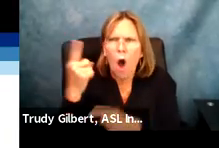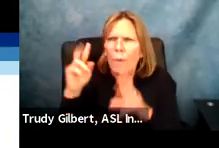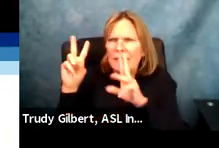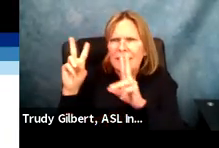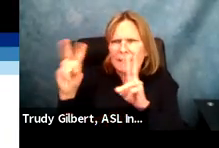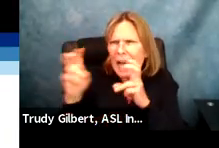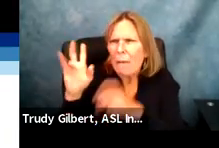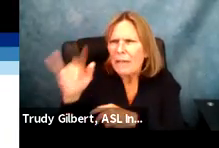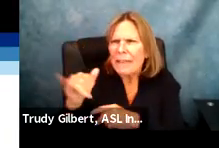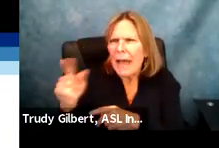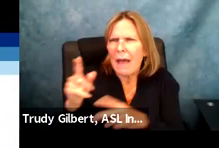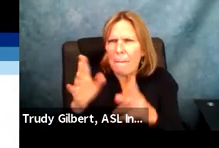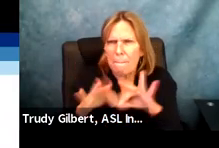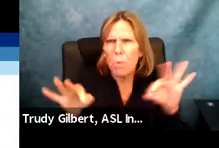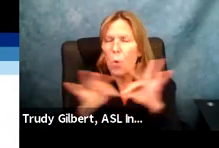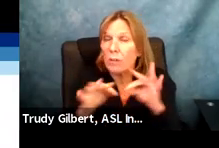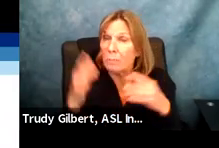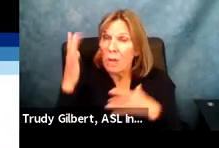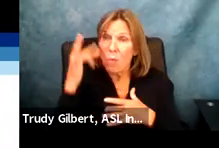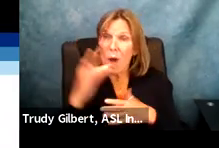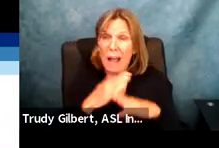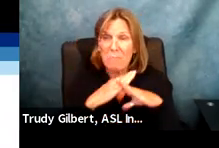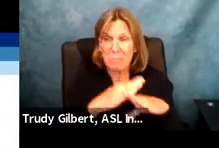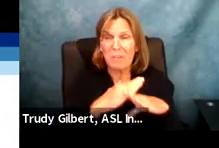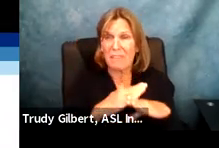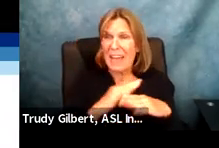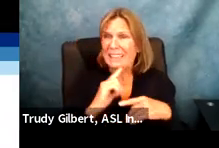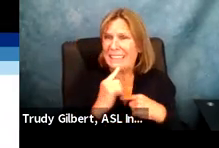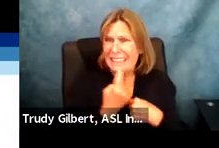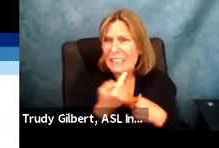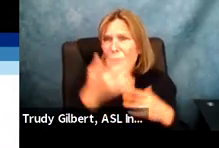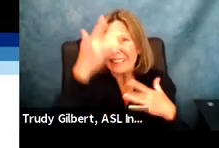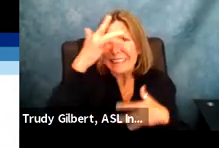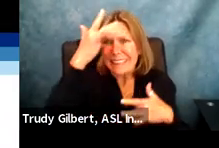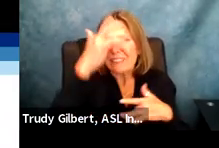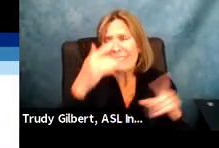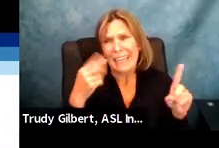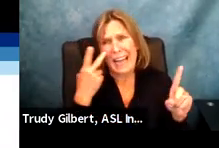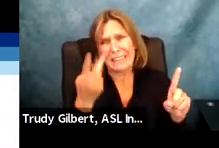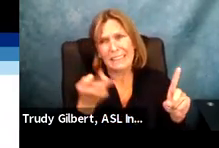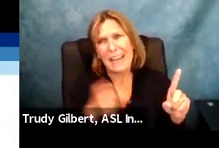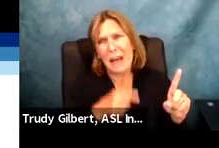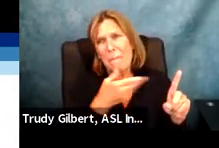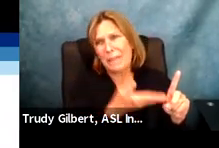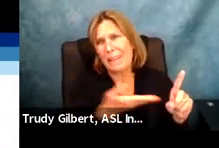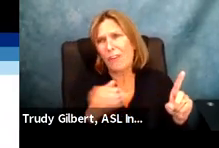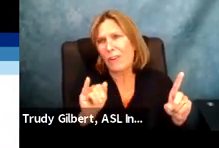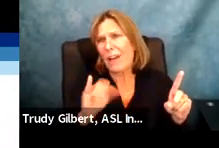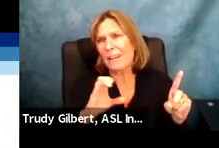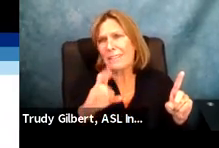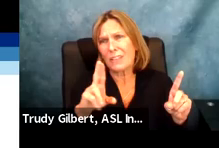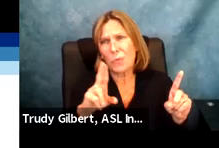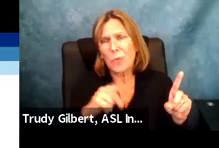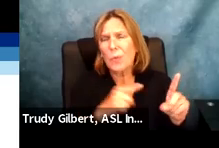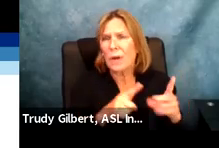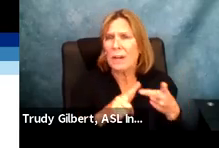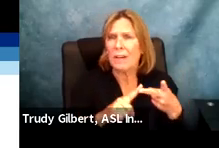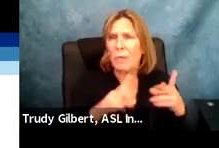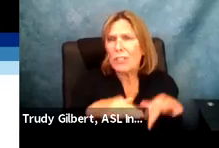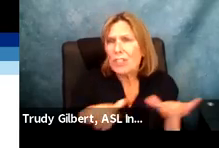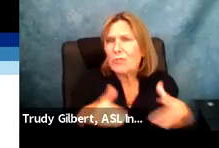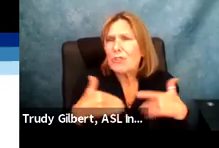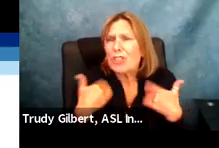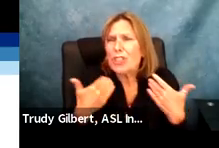lot of the very serious illness I sometimes see in the ICU when children are too young or haven't been